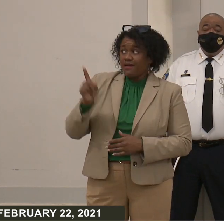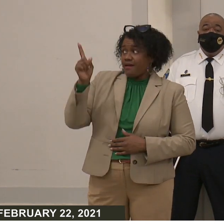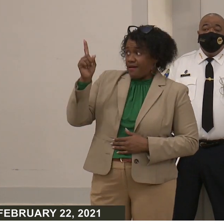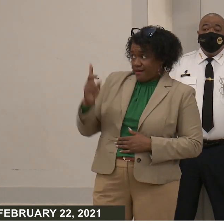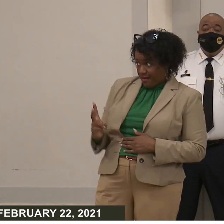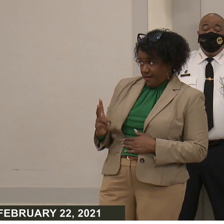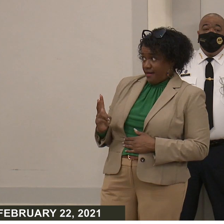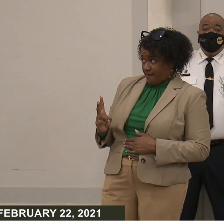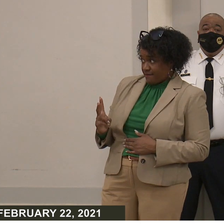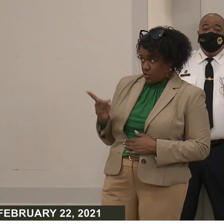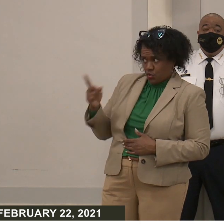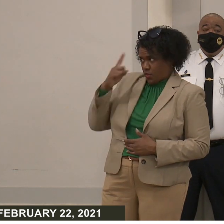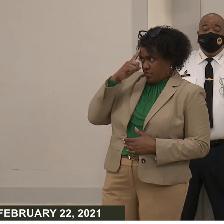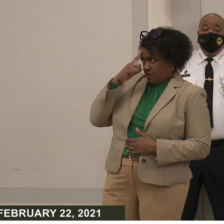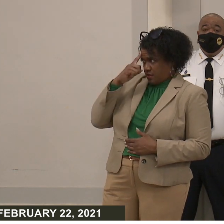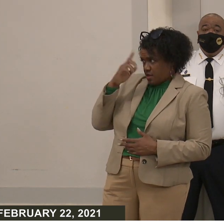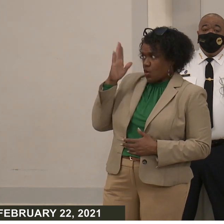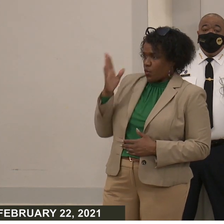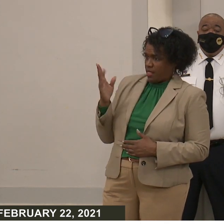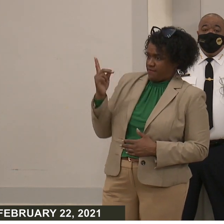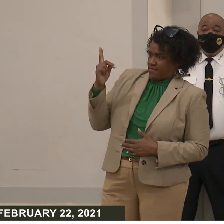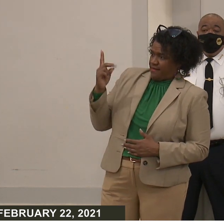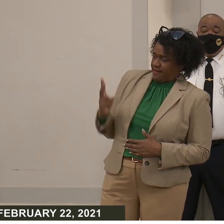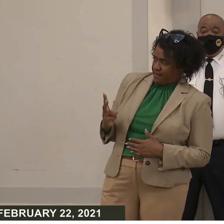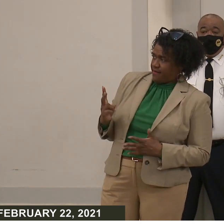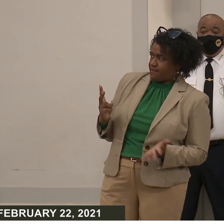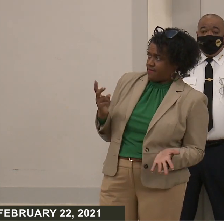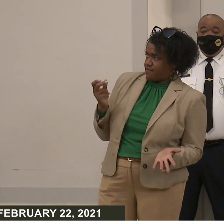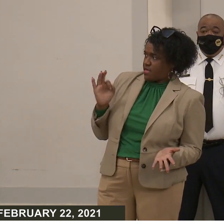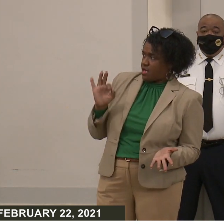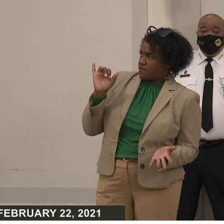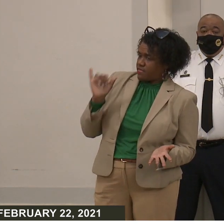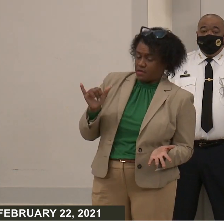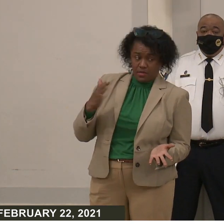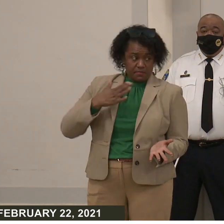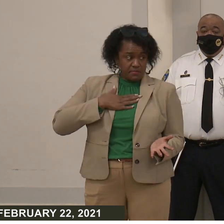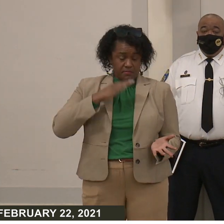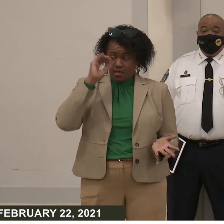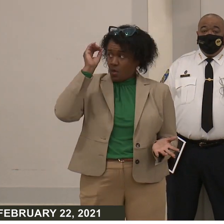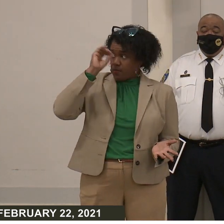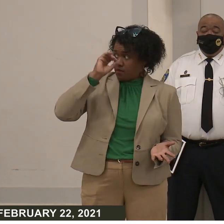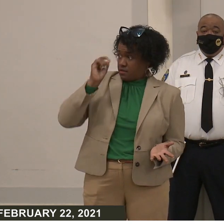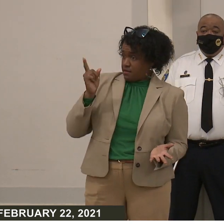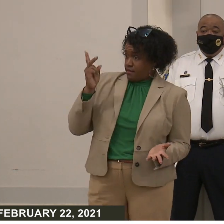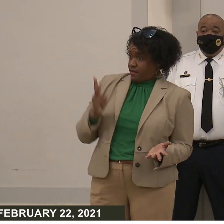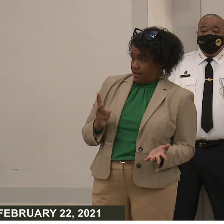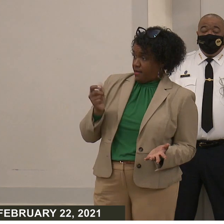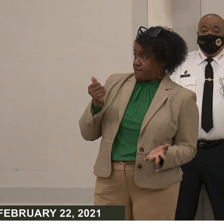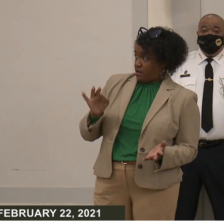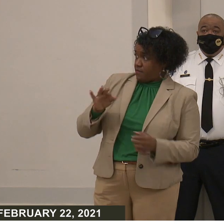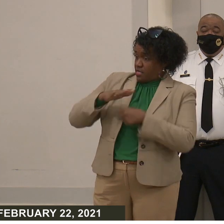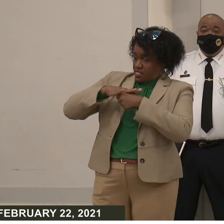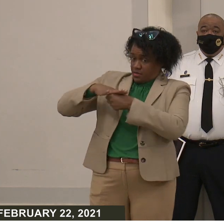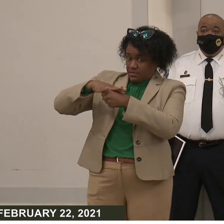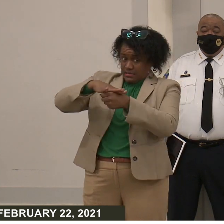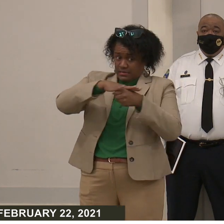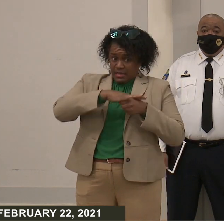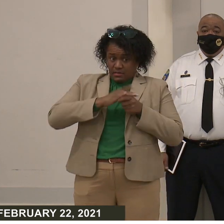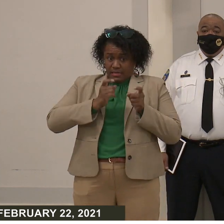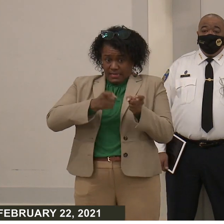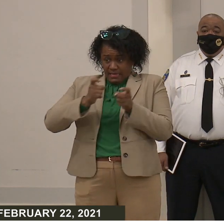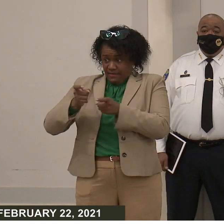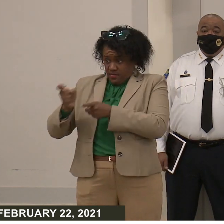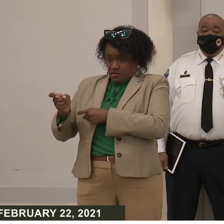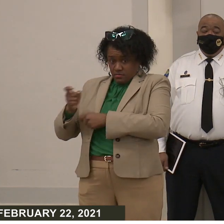half, you would think, to have at least half of by my opinion, half of the sites, the doses that are given at